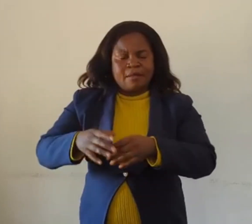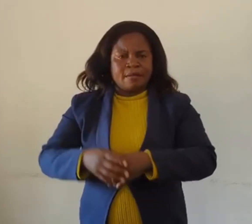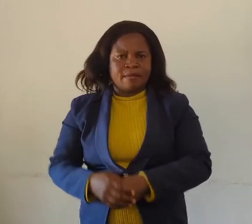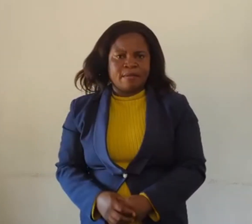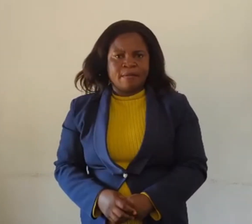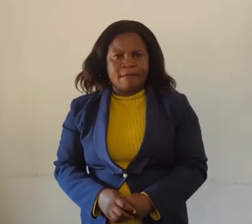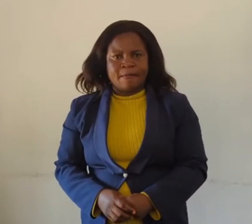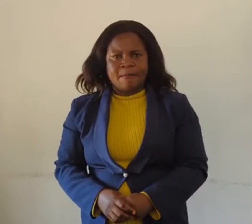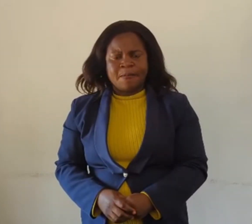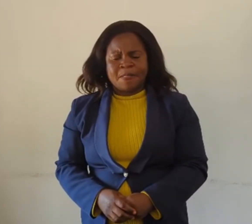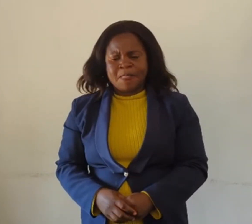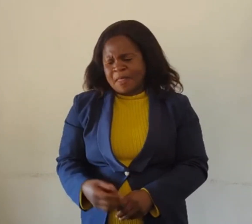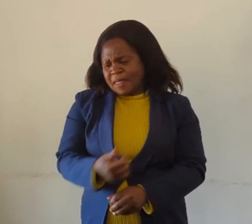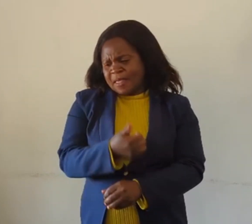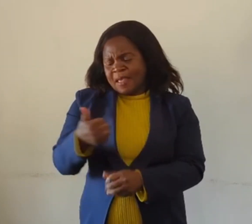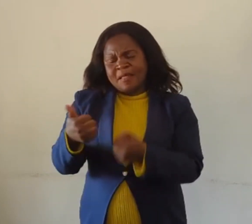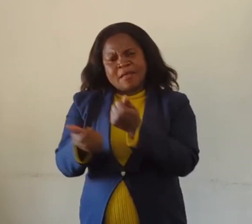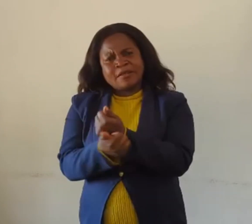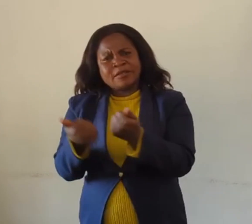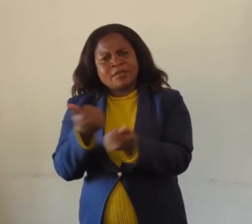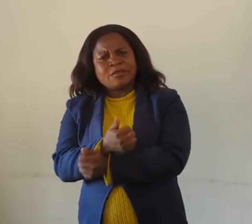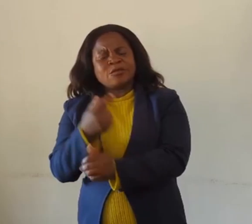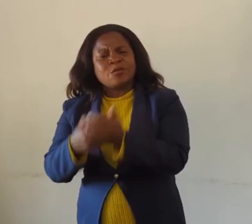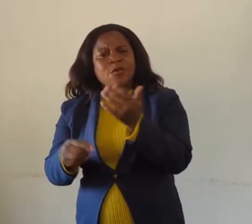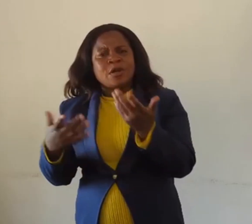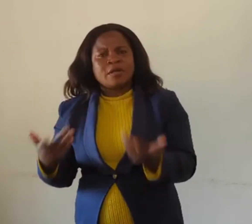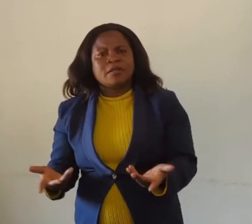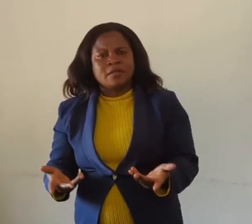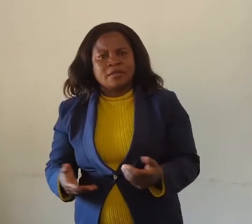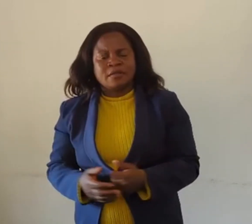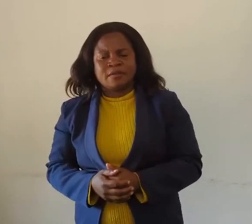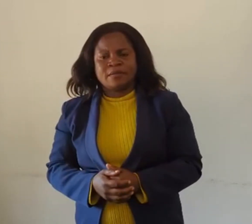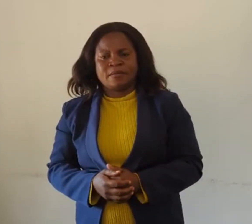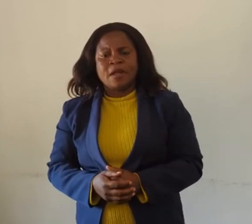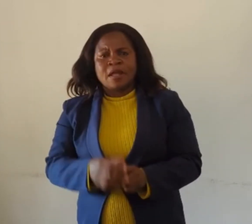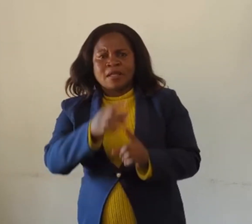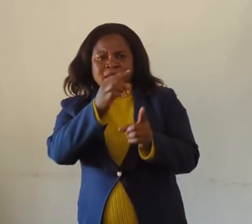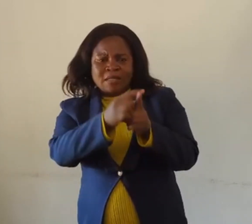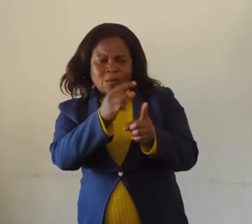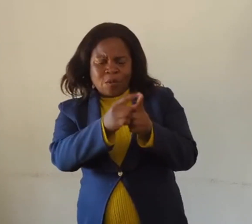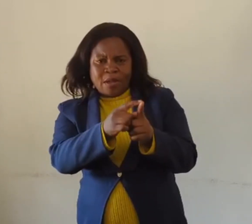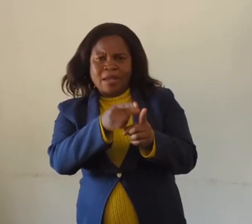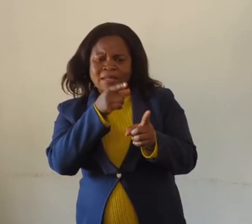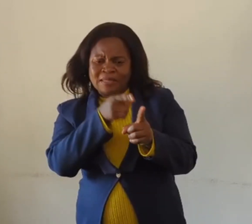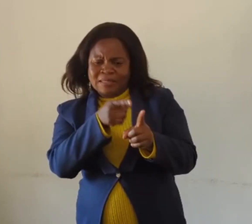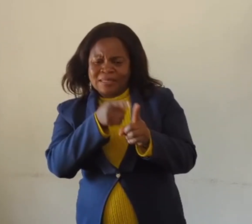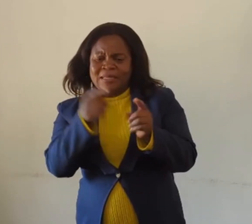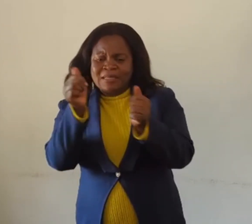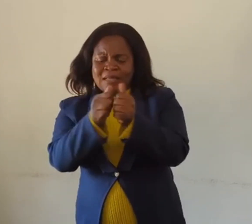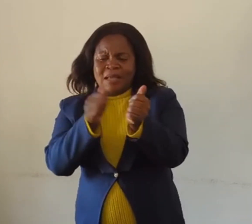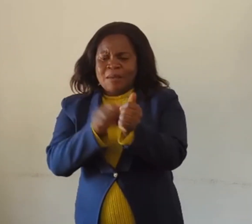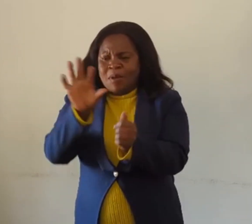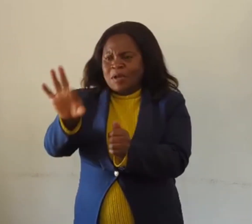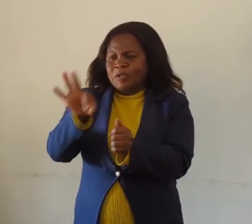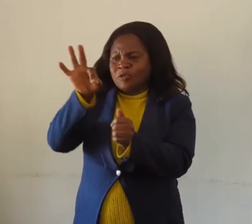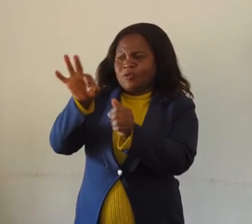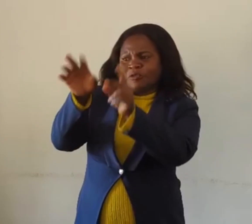Another change is the word about choosing a candidate. The previous